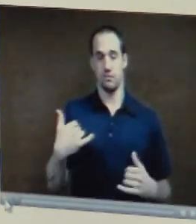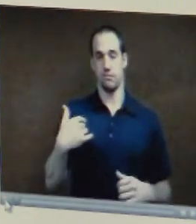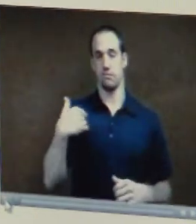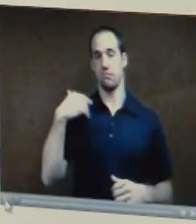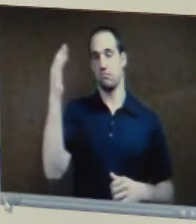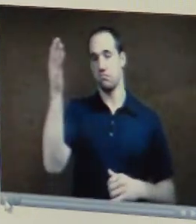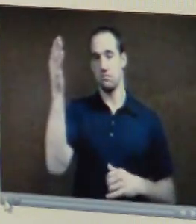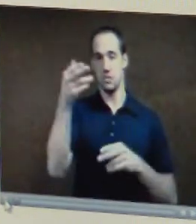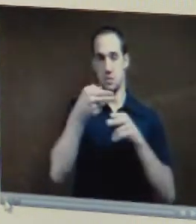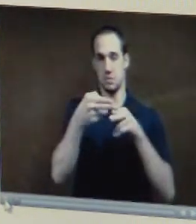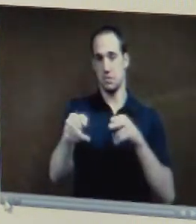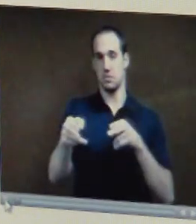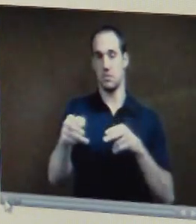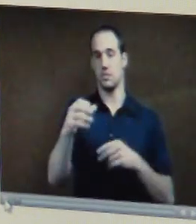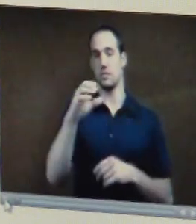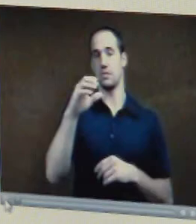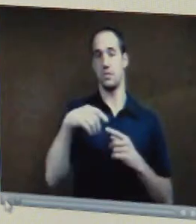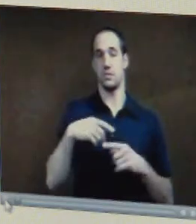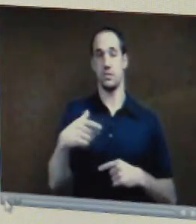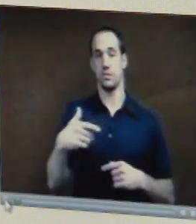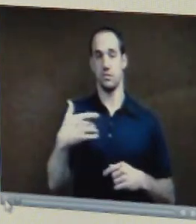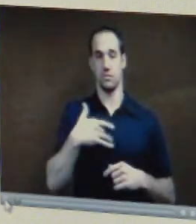Hi.